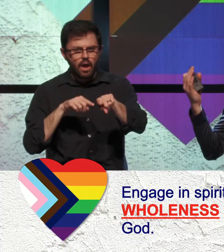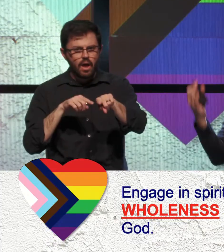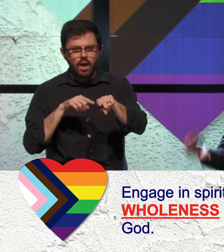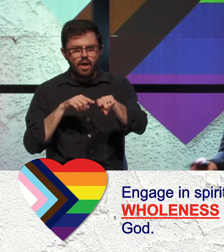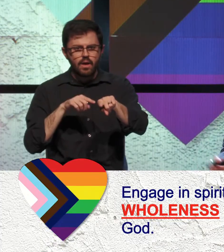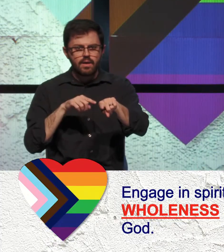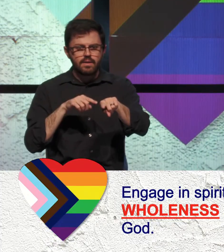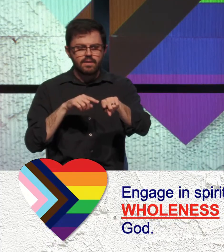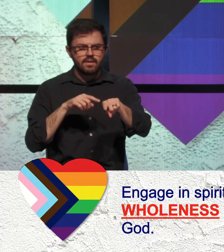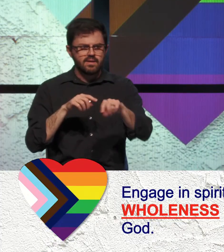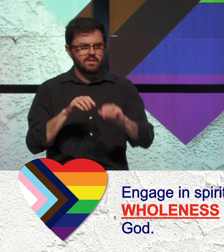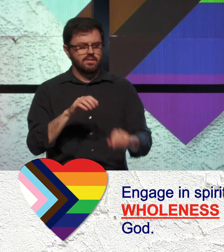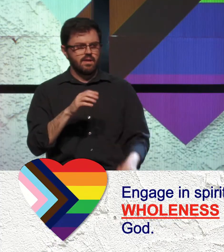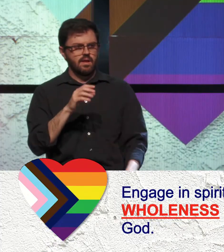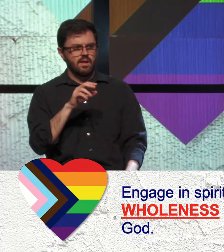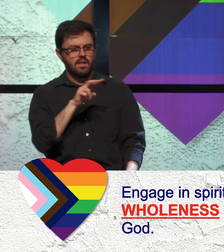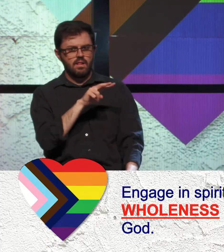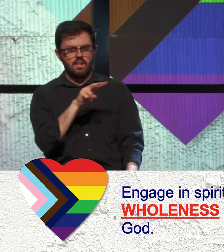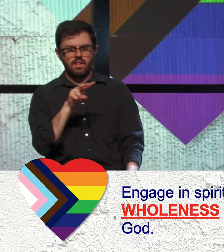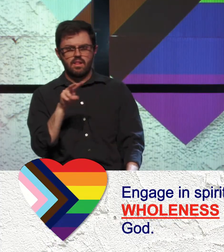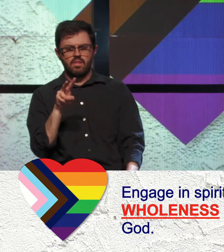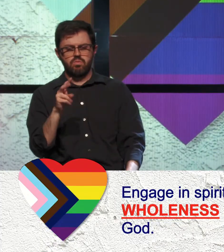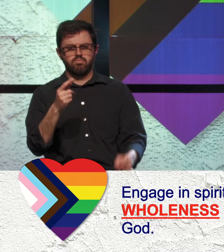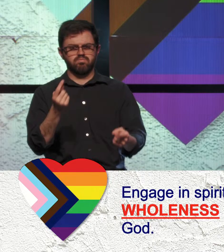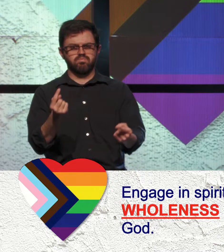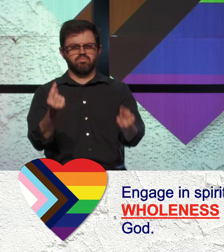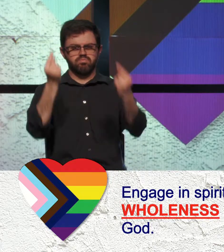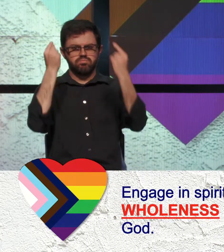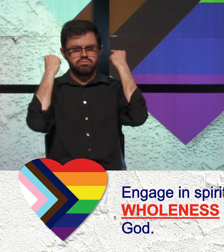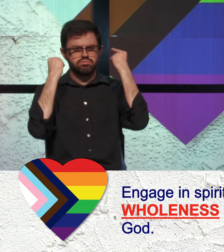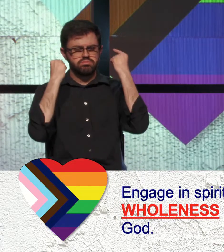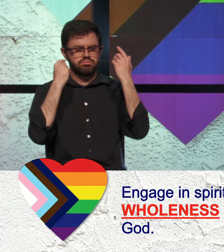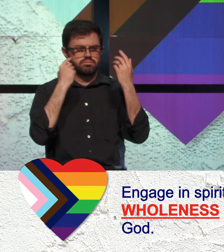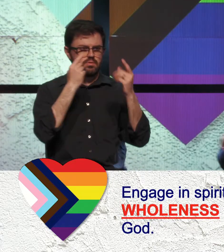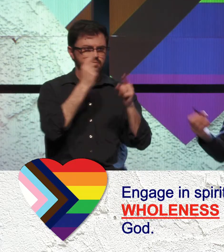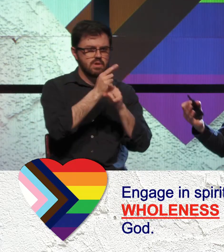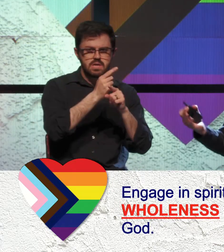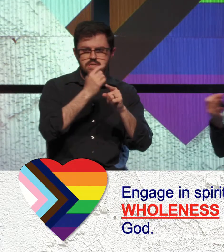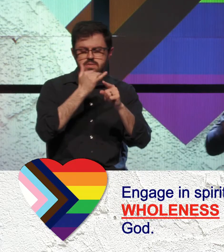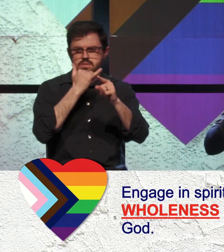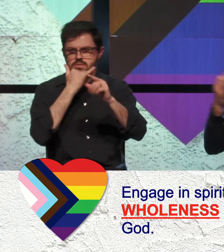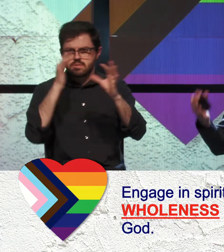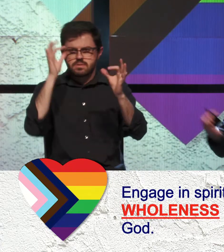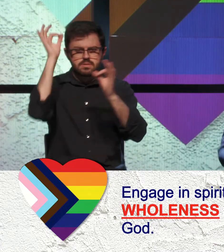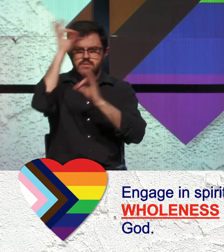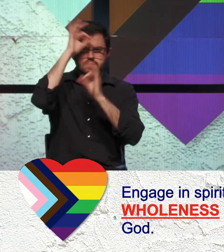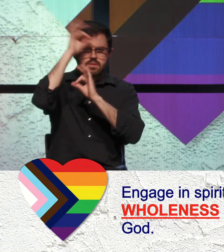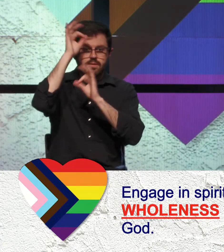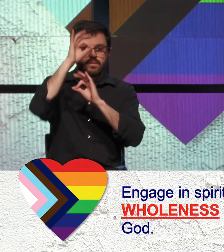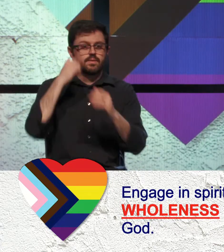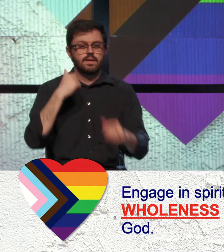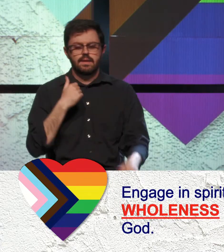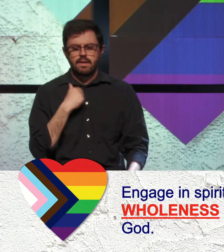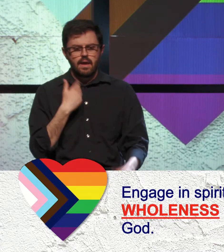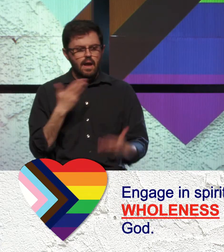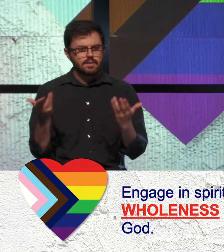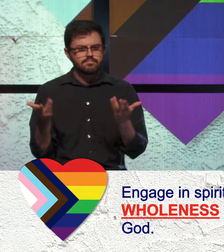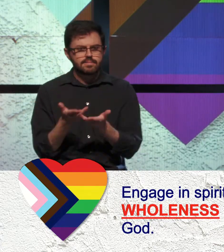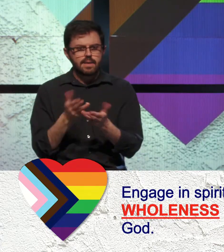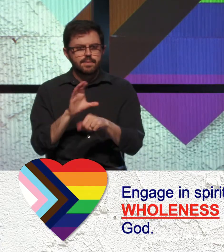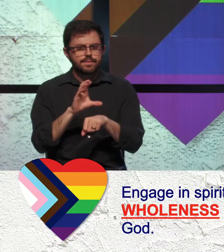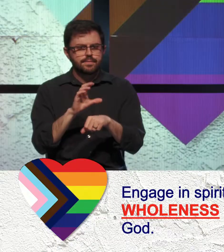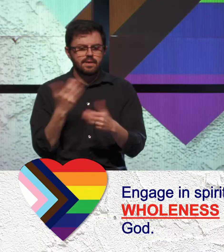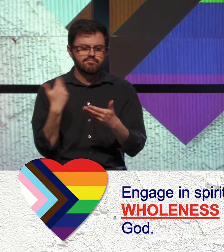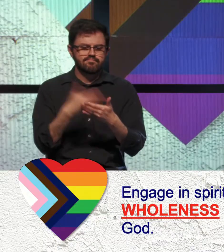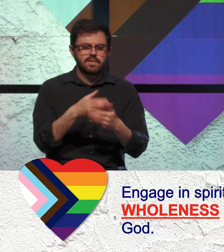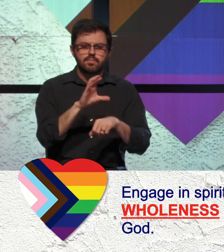I get overwhelmed with that. Who's right and who's wrong? And I came to this space many years ago that I said, I'm just going to